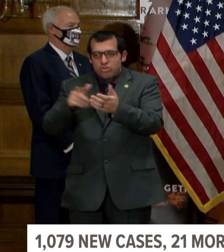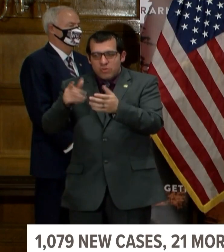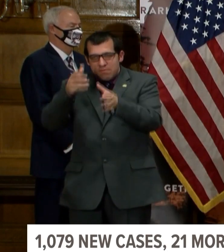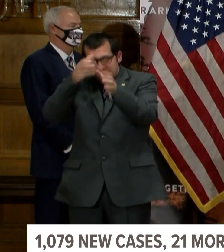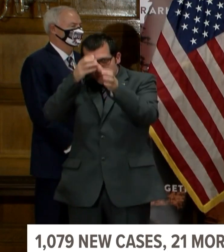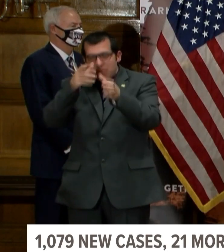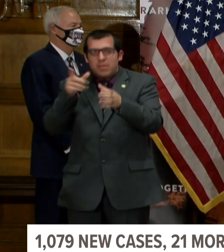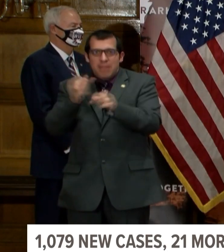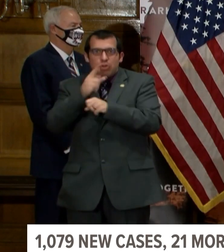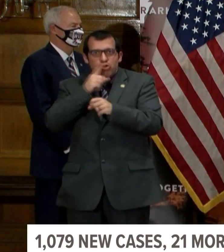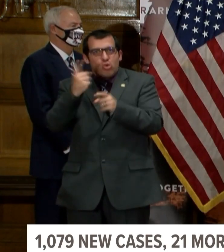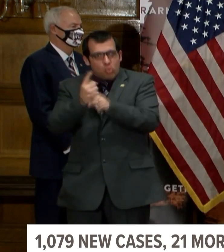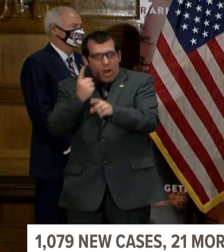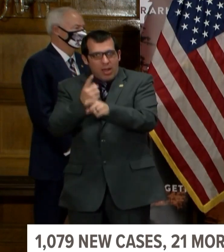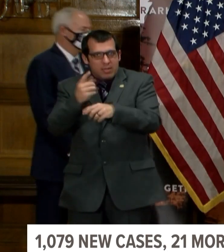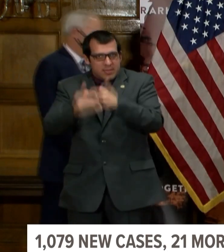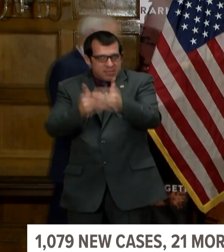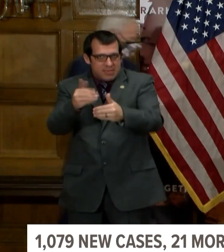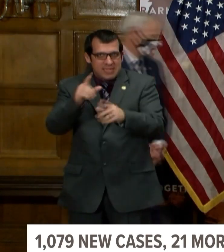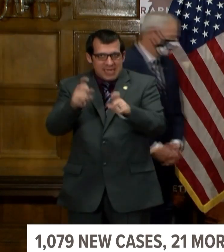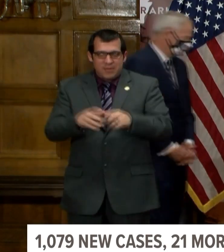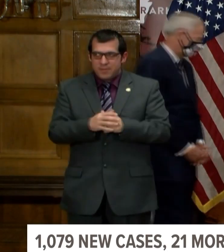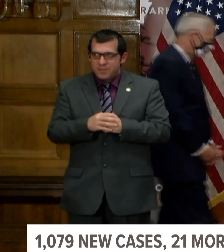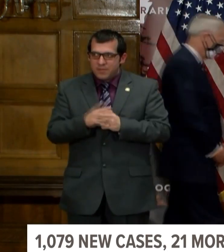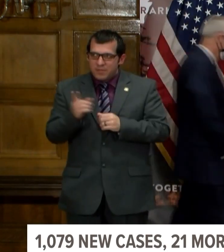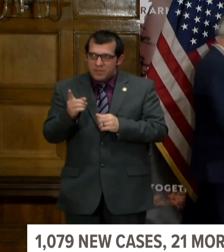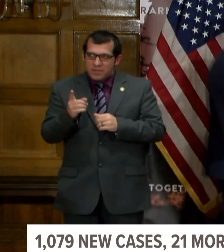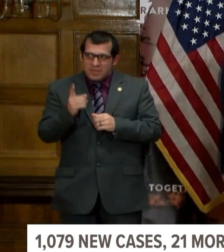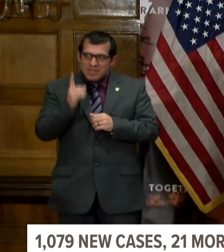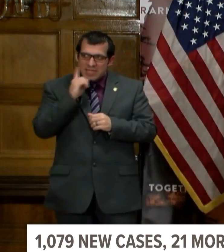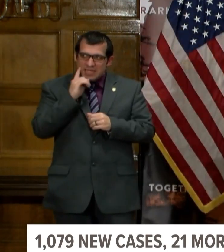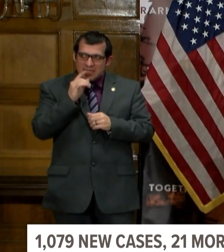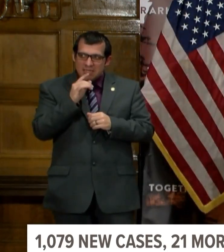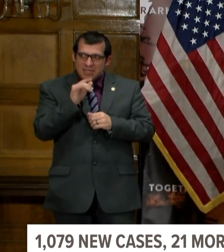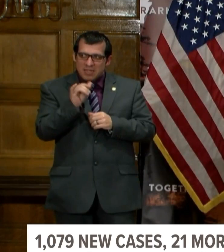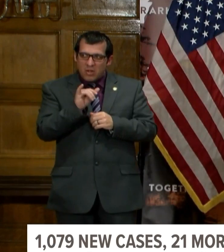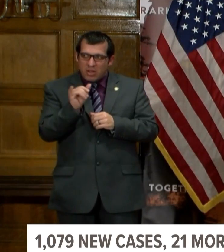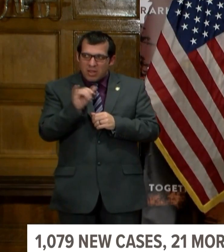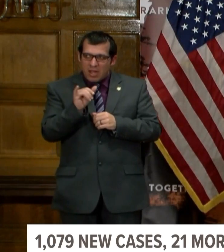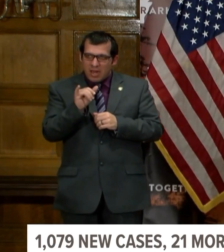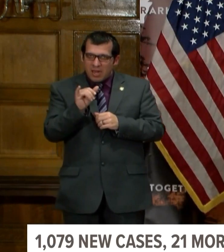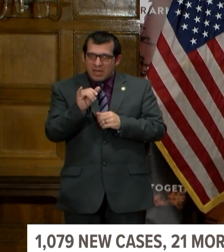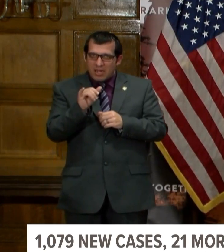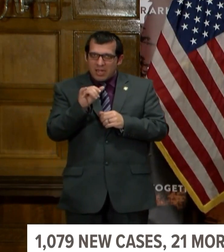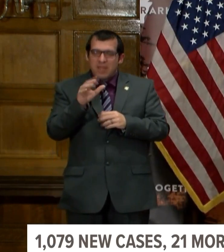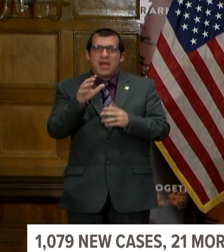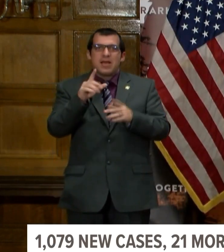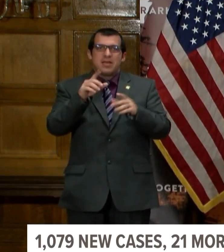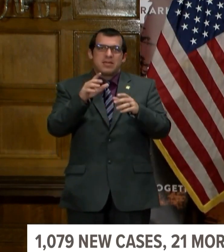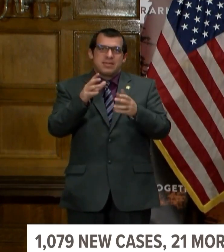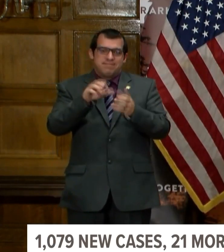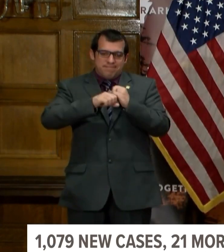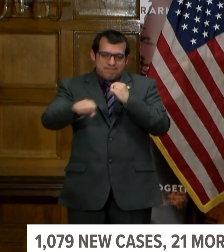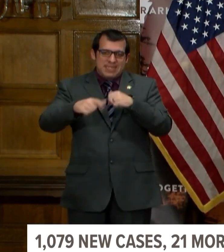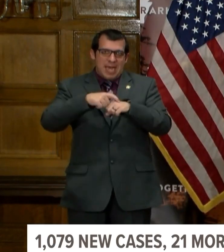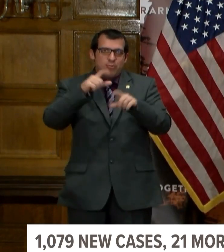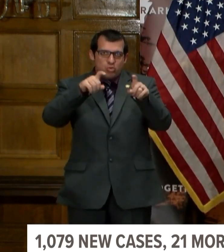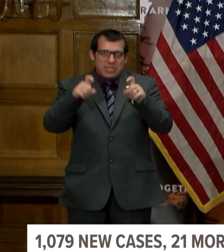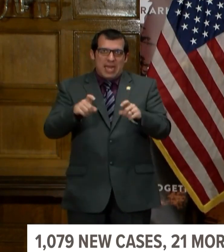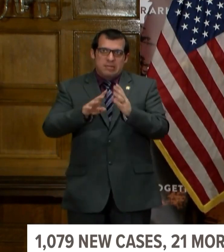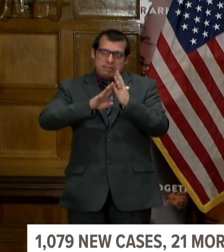technique is done correctly each time. So. If you're having to test a whole bunch of employees at the same